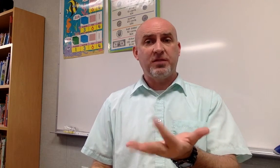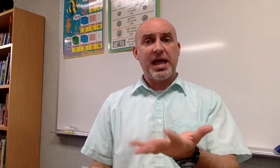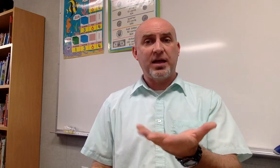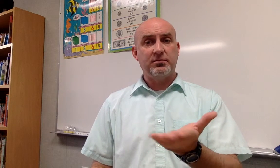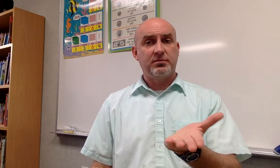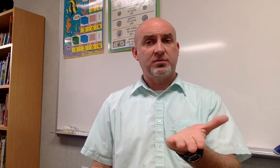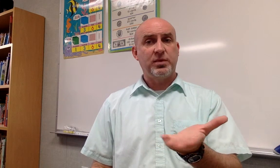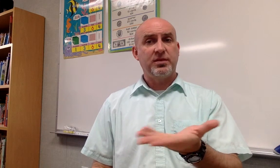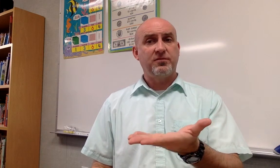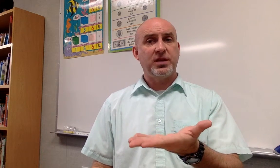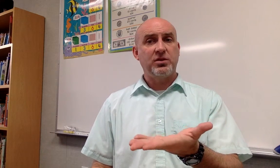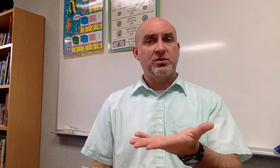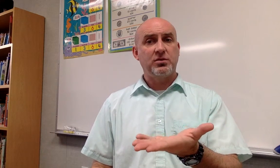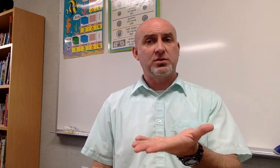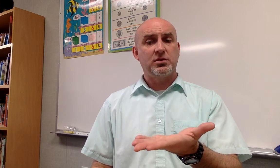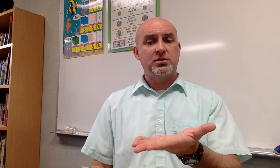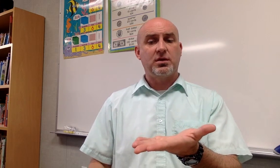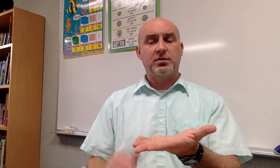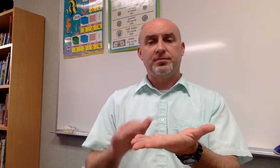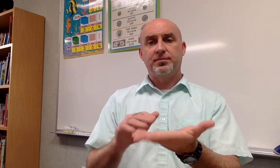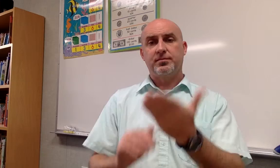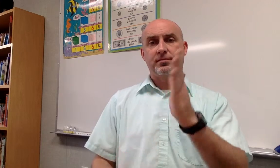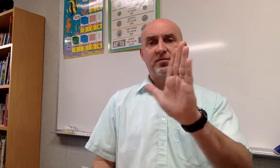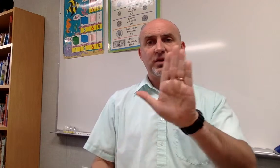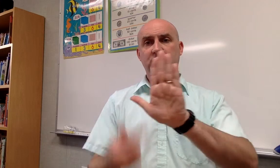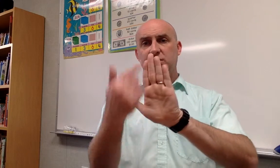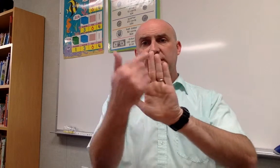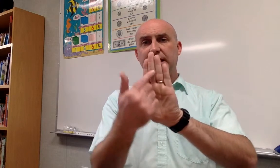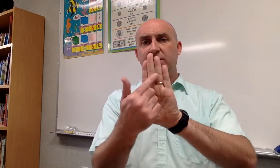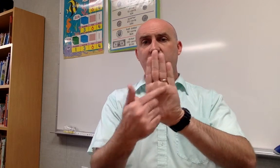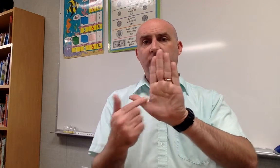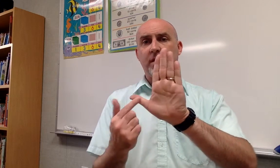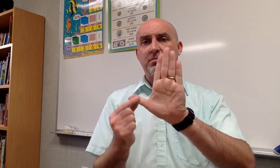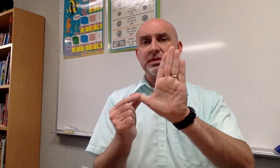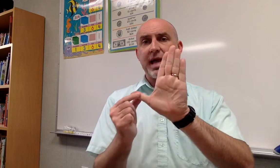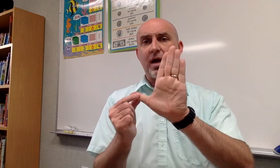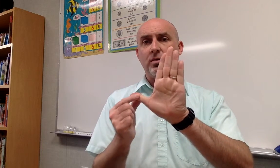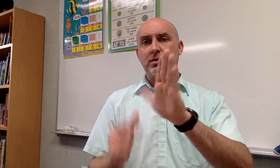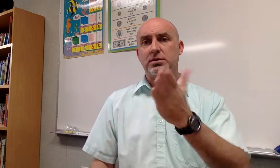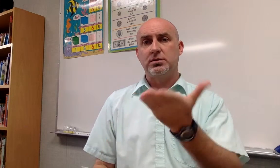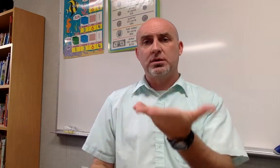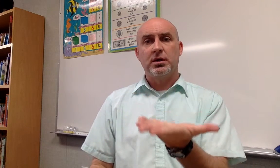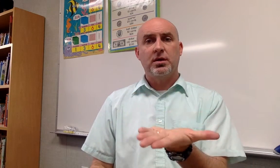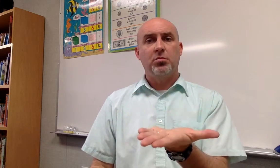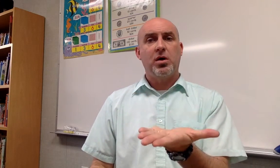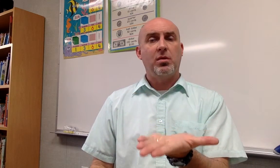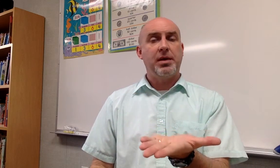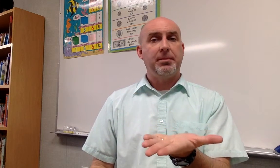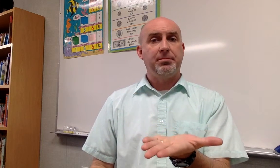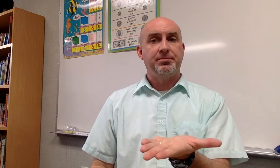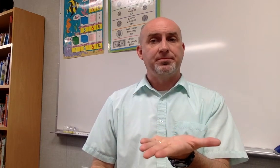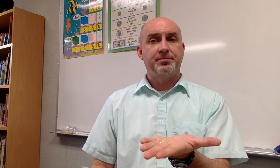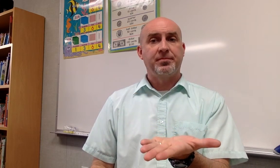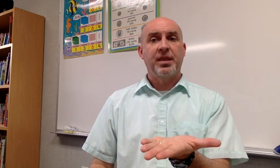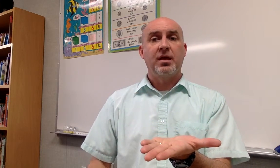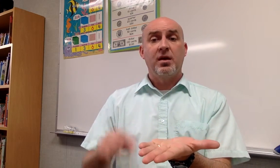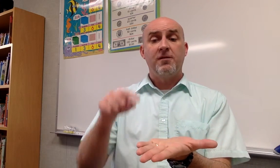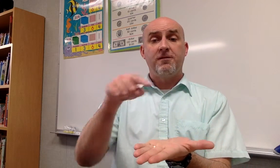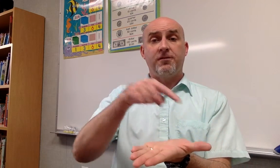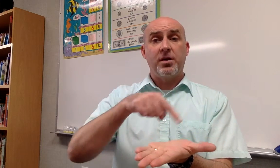flat with the fingers. Fingers are together, thumbs out, palm up. From